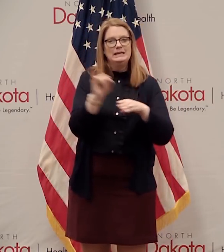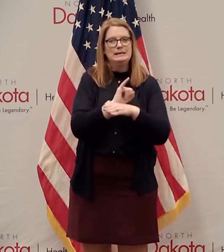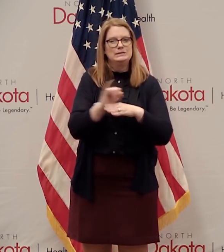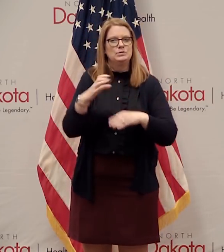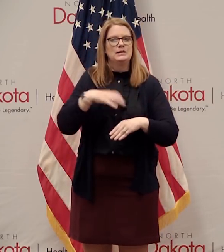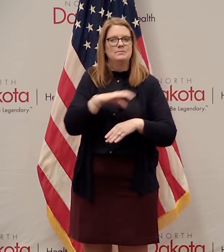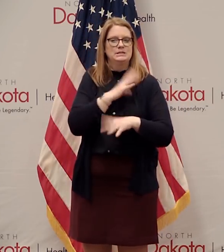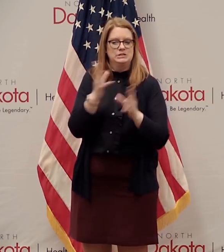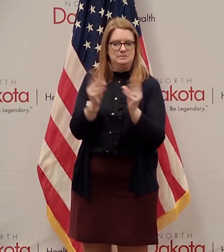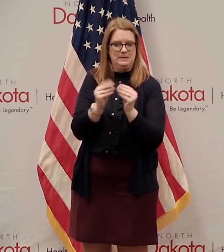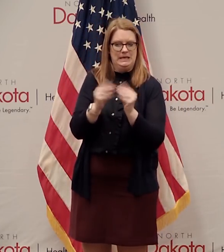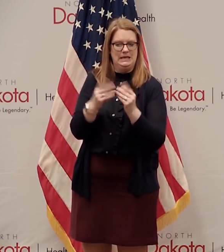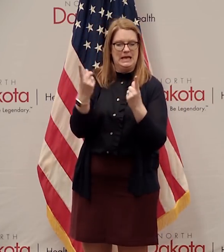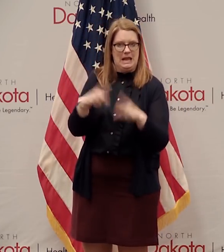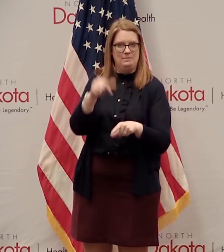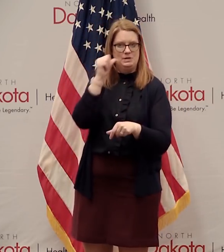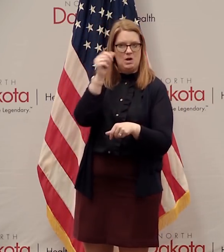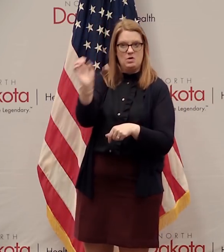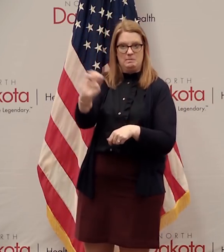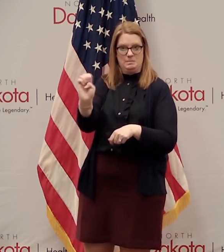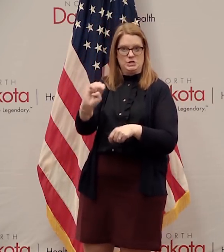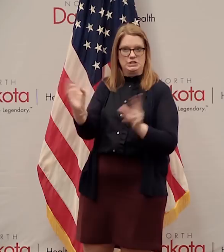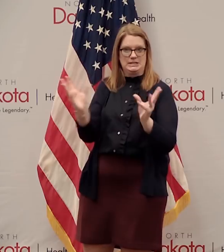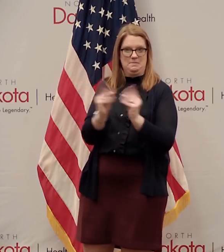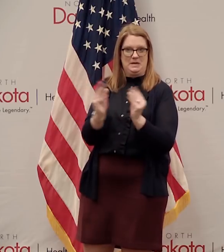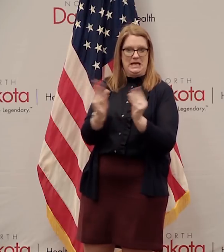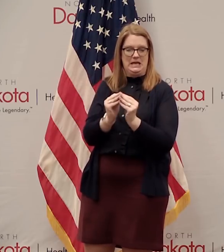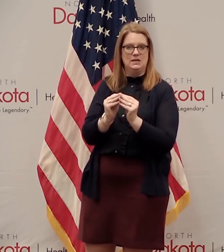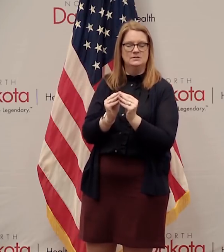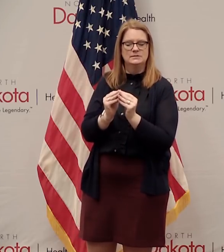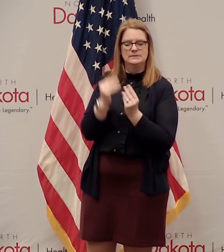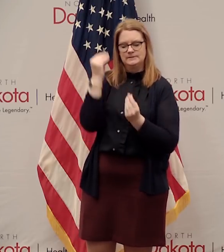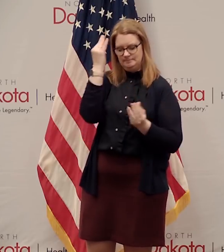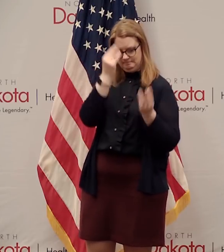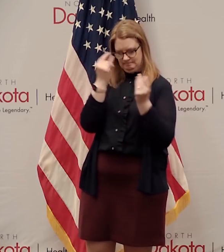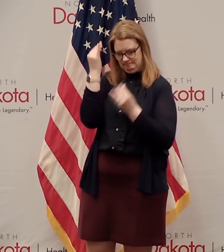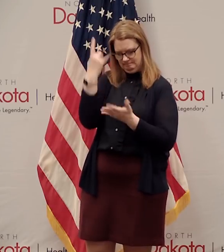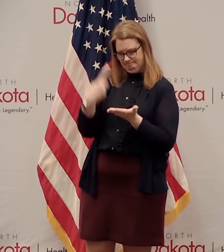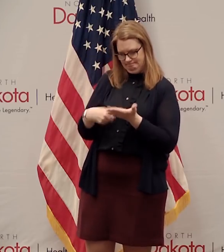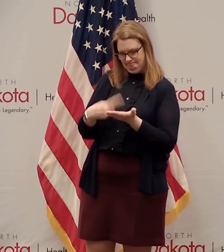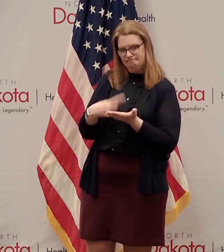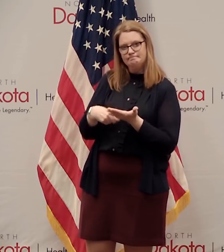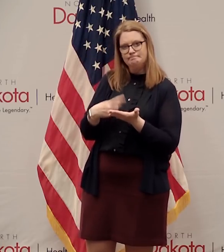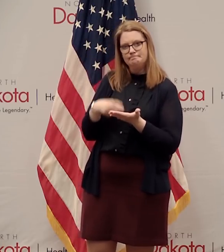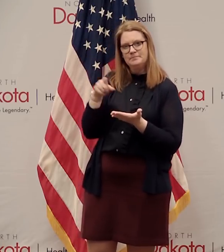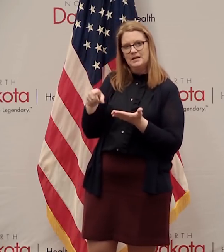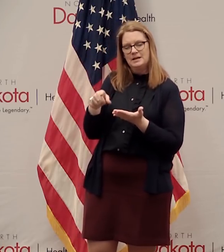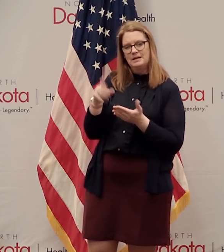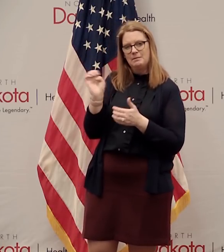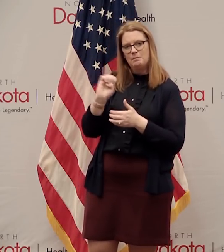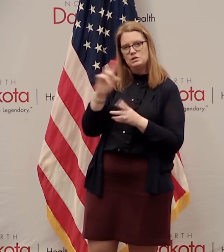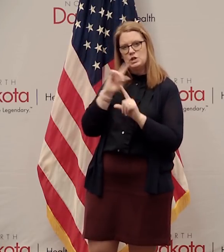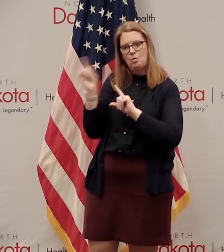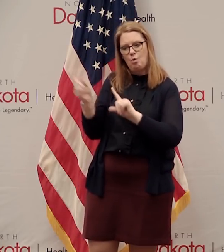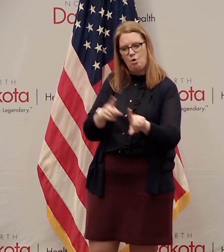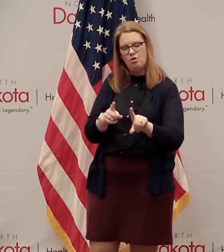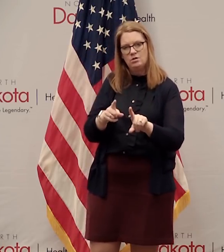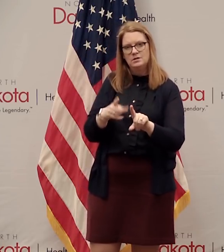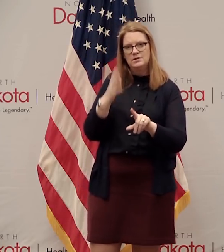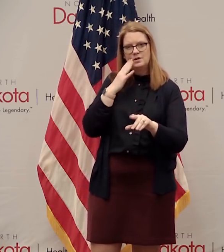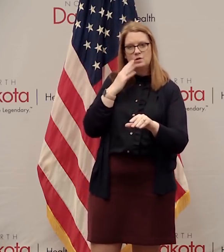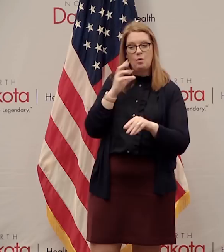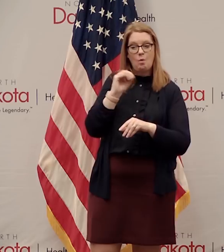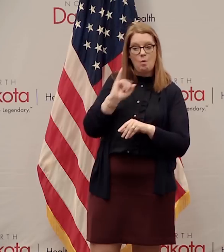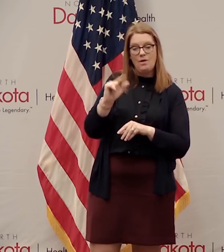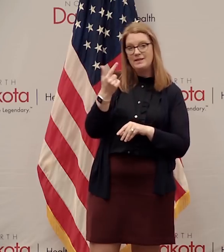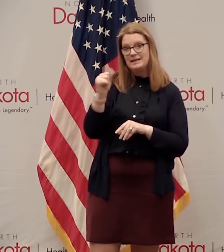to be held tomorrow, an emergency meeting. We'll be considering at that commission meeting an emergency order to classify oil and